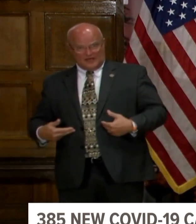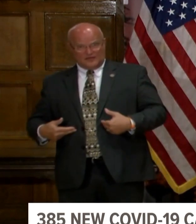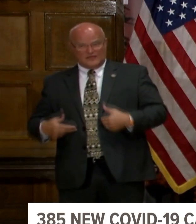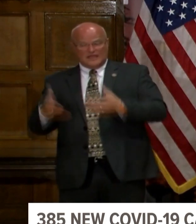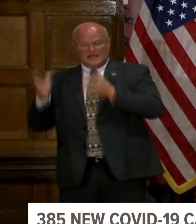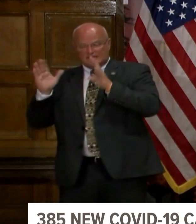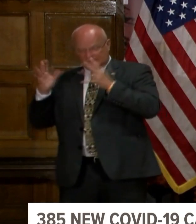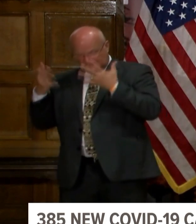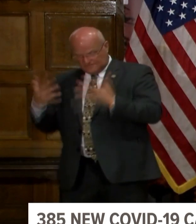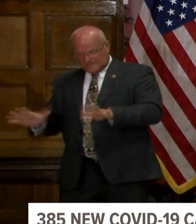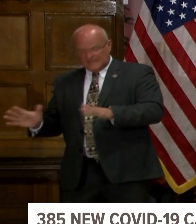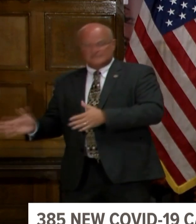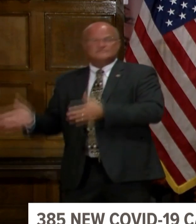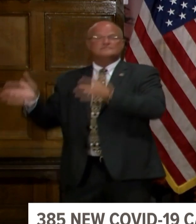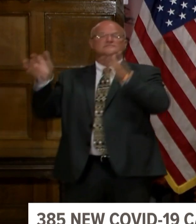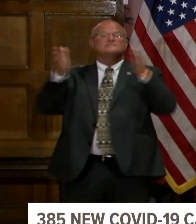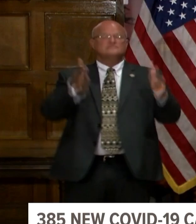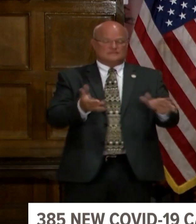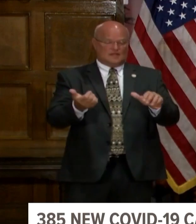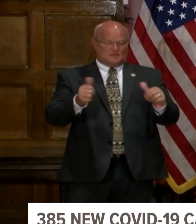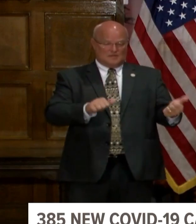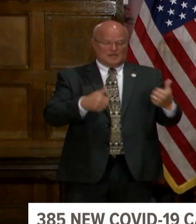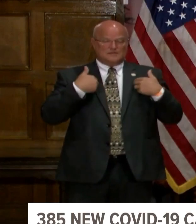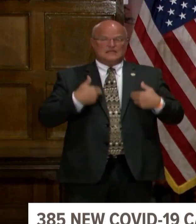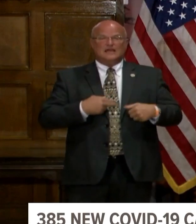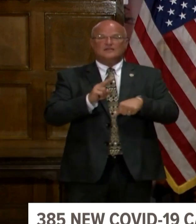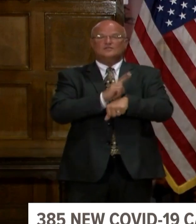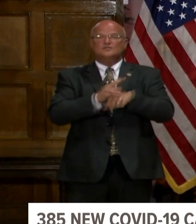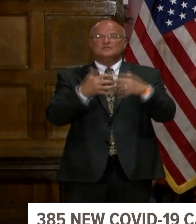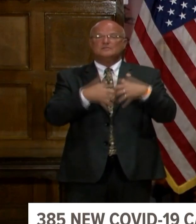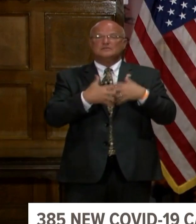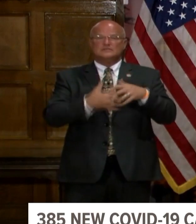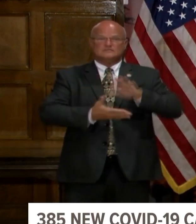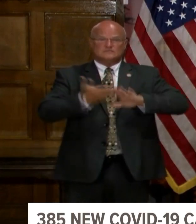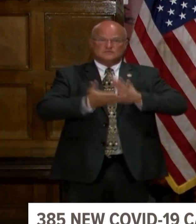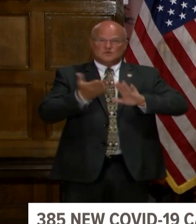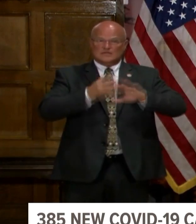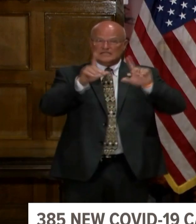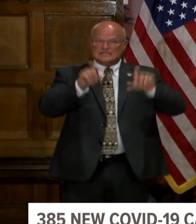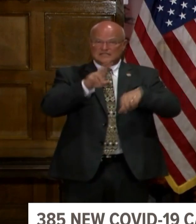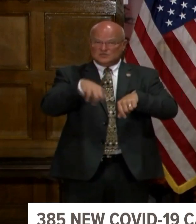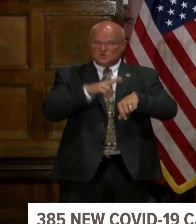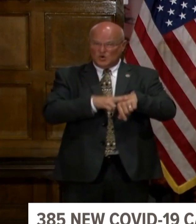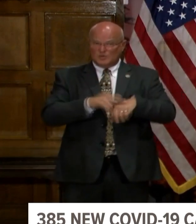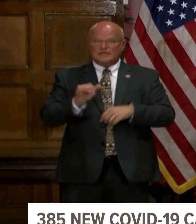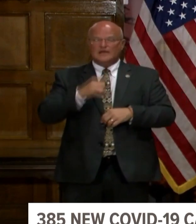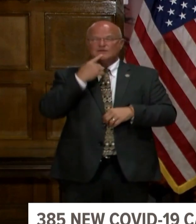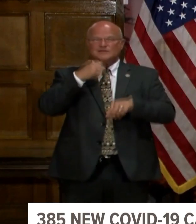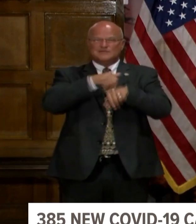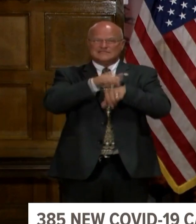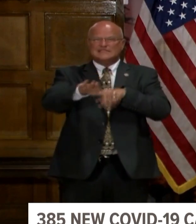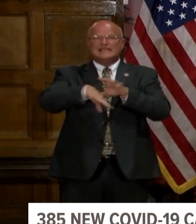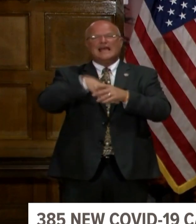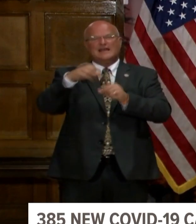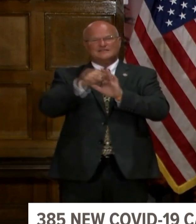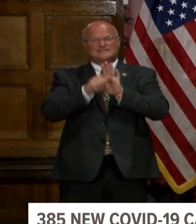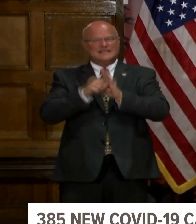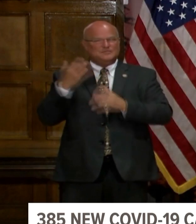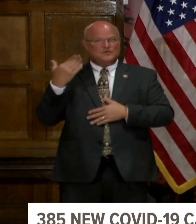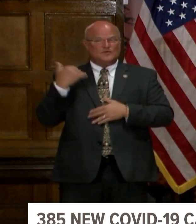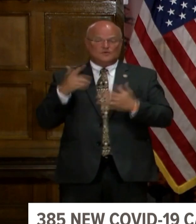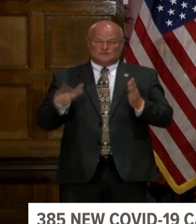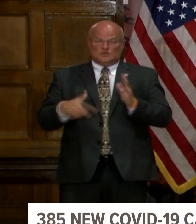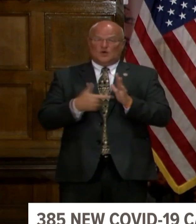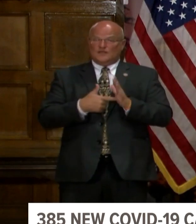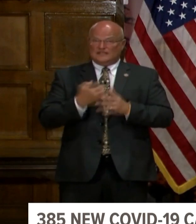that block of tests is used up, Baptist Health can utilize that machine to run its tests that we normally, like I said, would be sending out of state. So